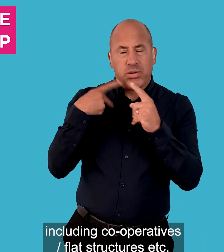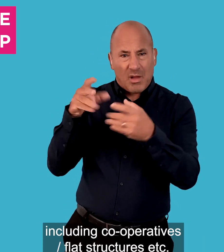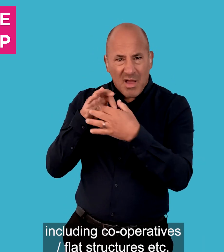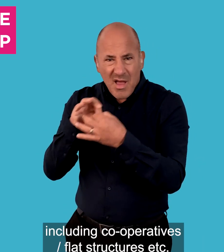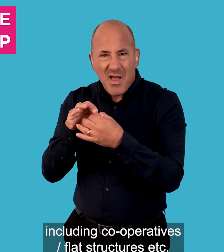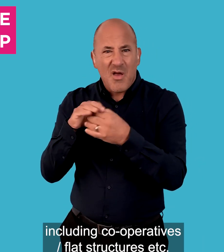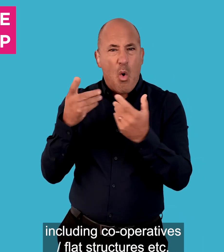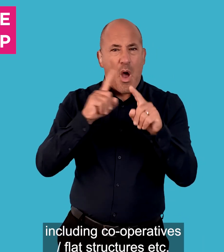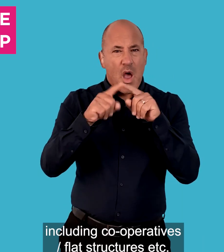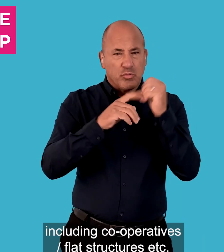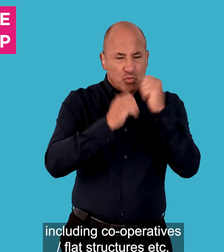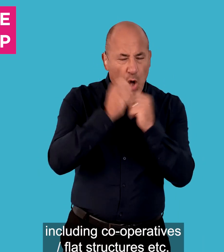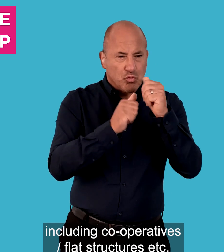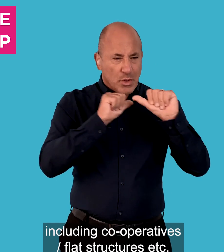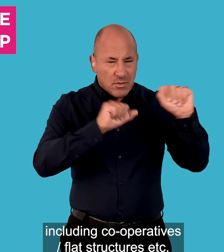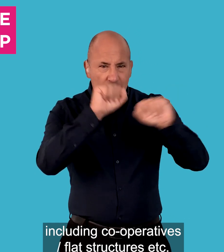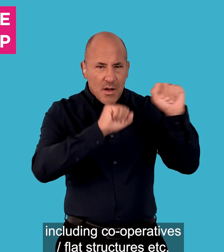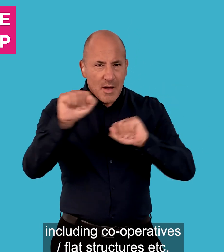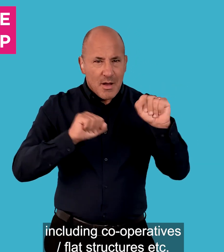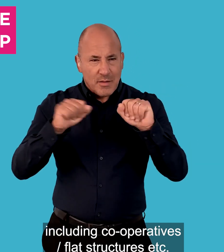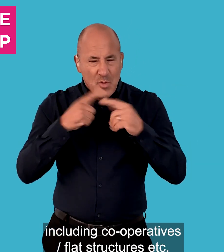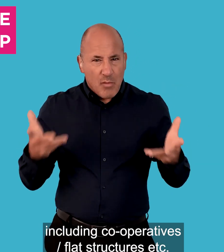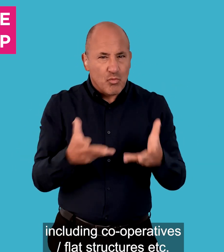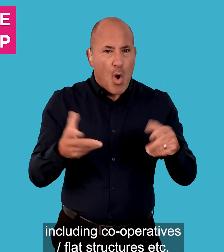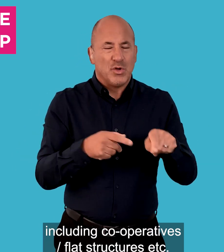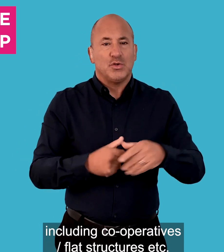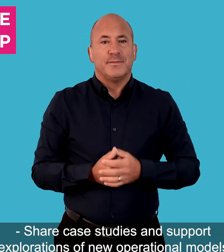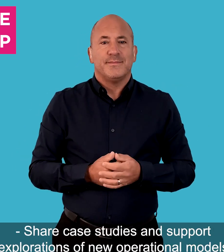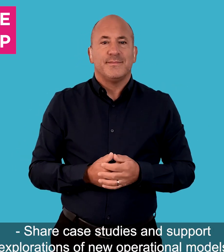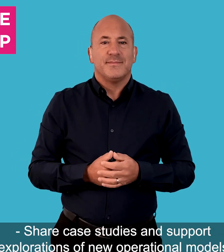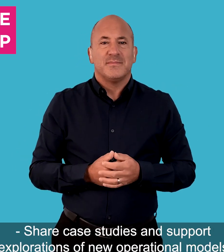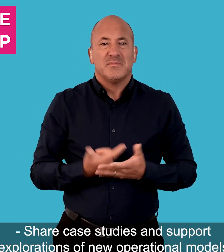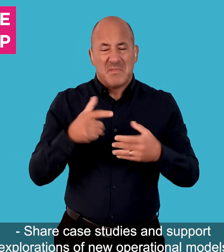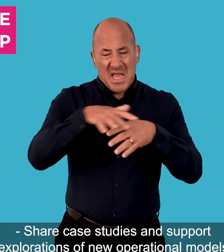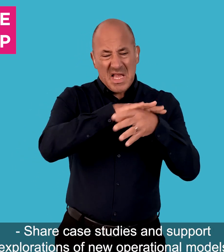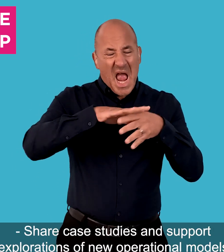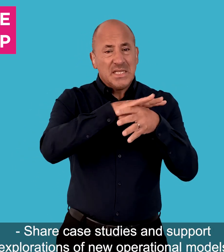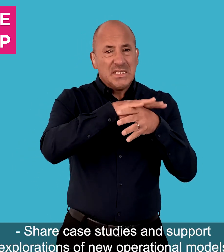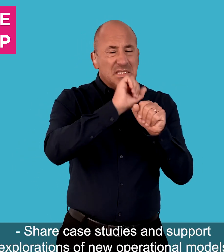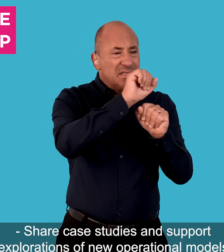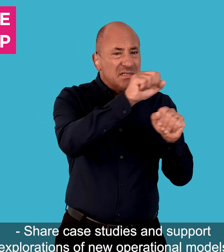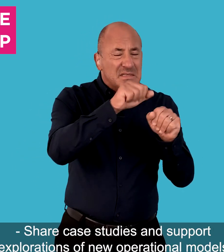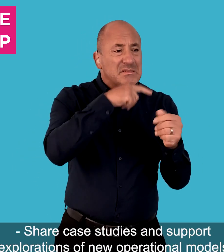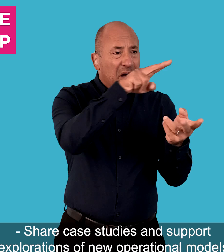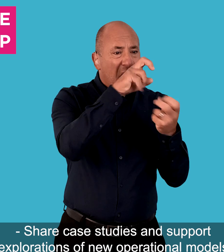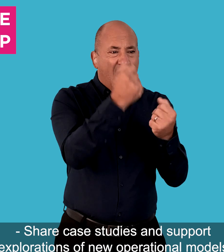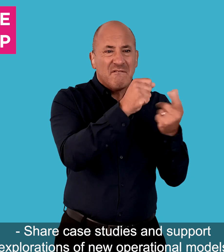available, including cooperatives/flat structures, etc. Share case studies and